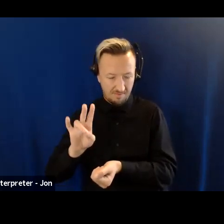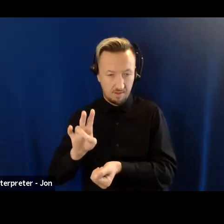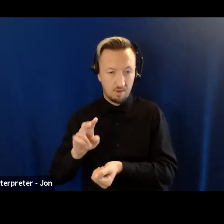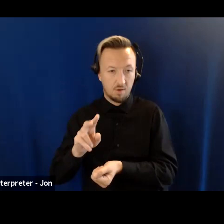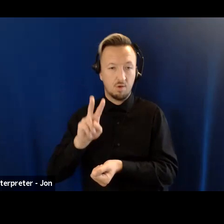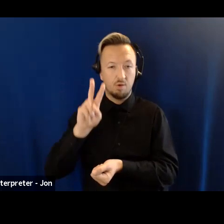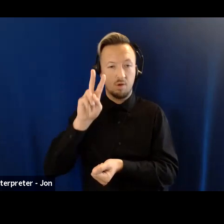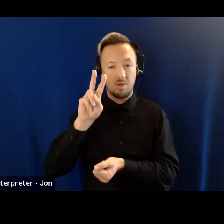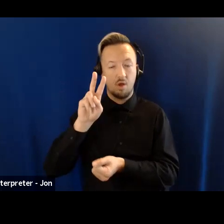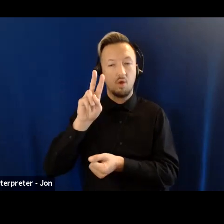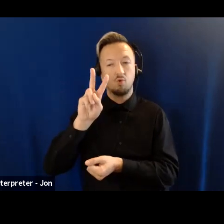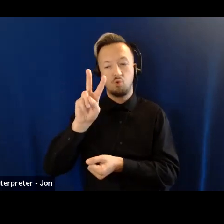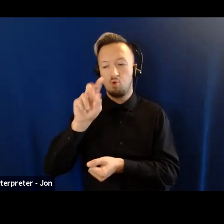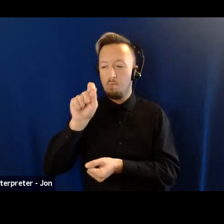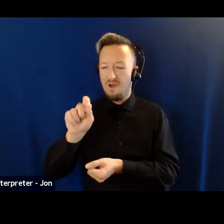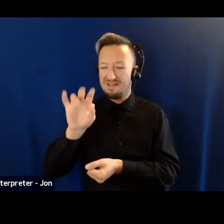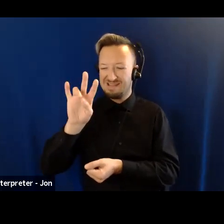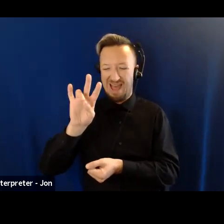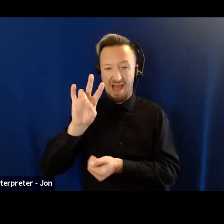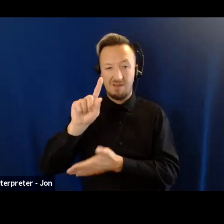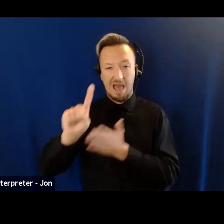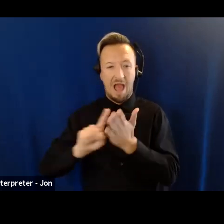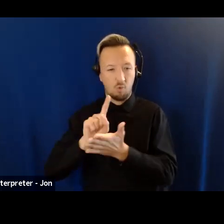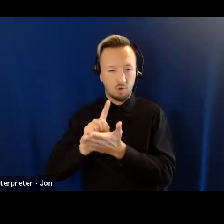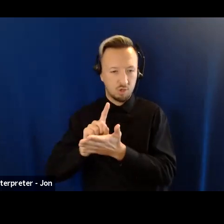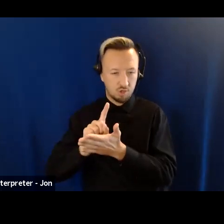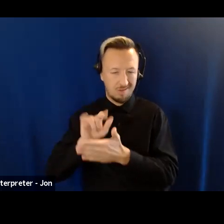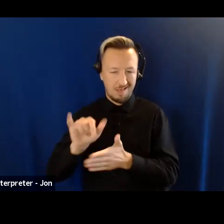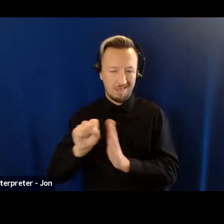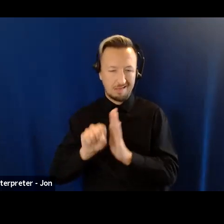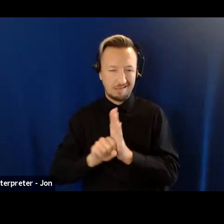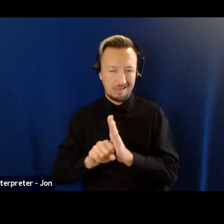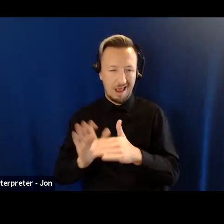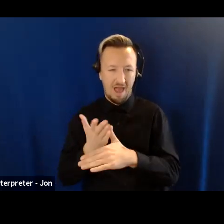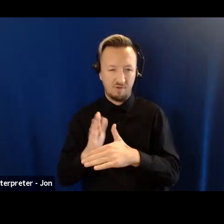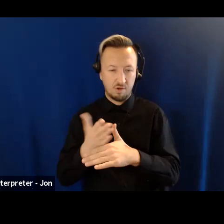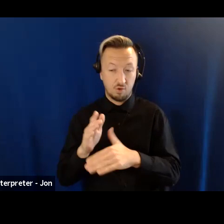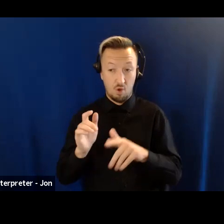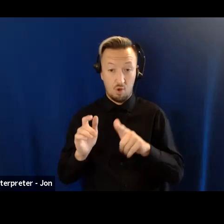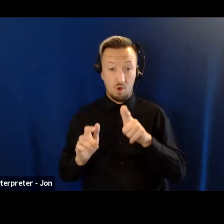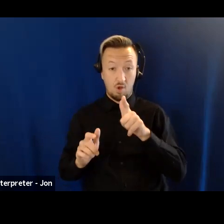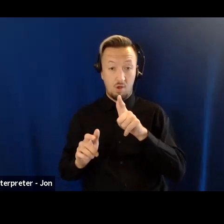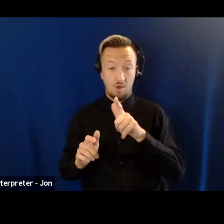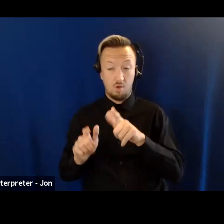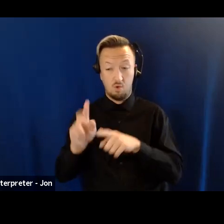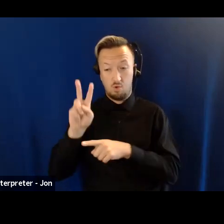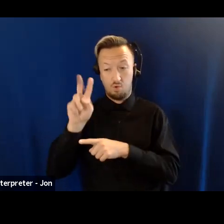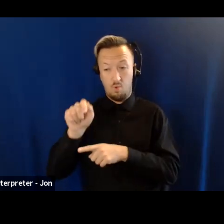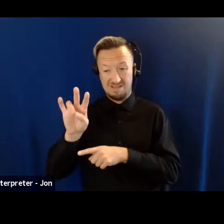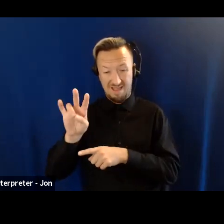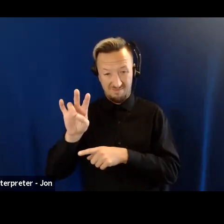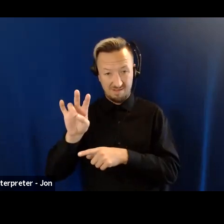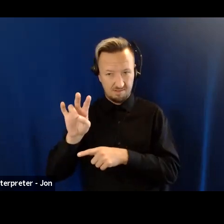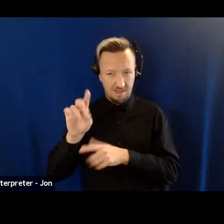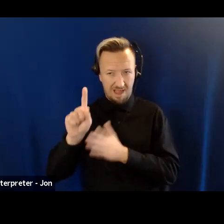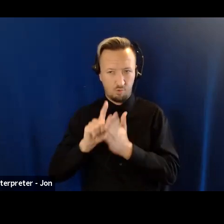2.7 hours is the national, or at least is our state average for 24-hour reimbursements. But I think the national